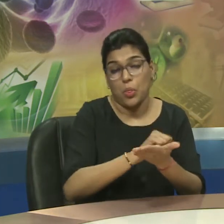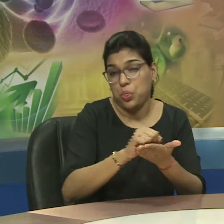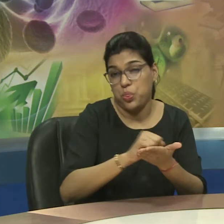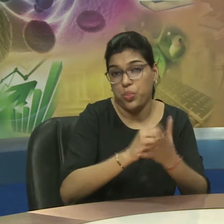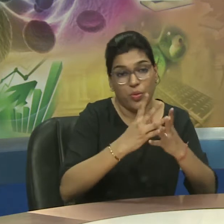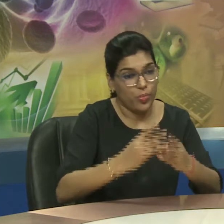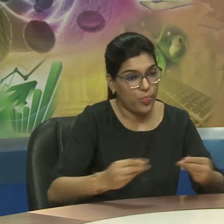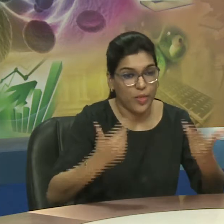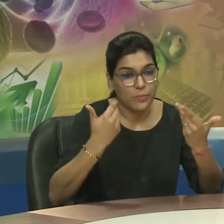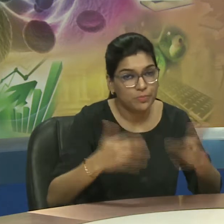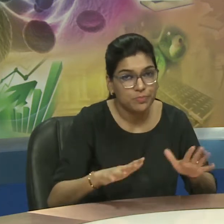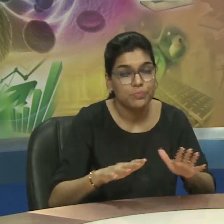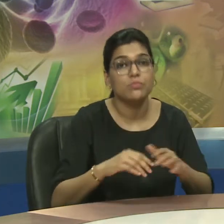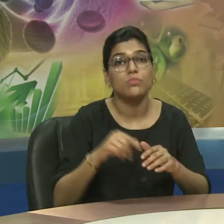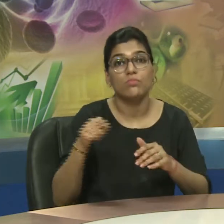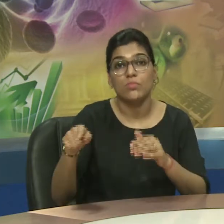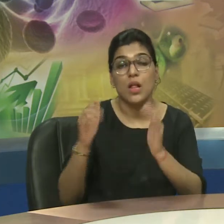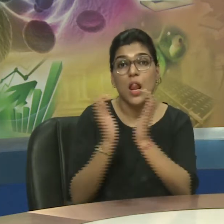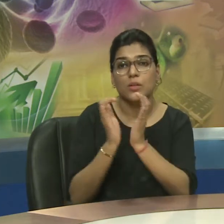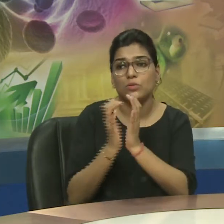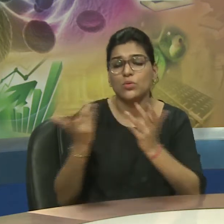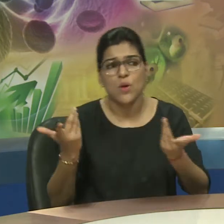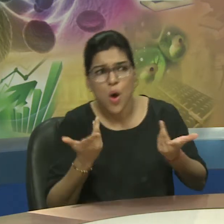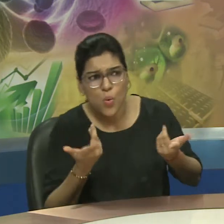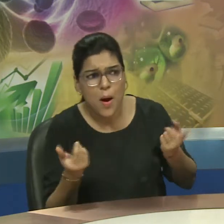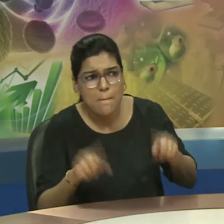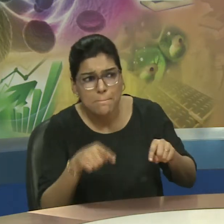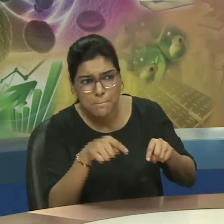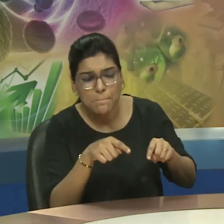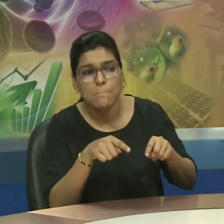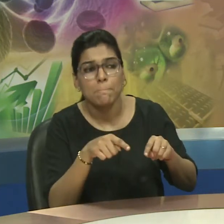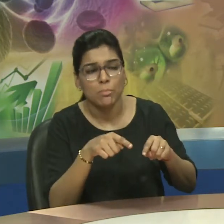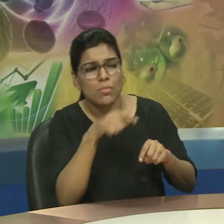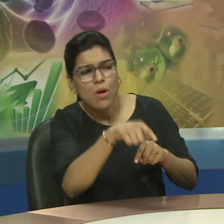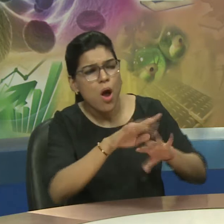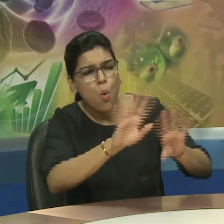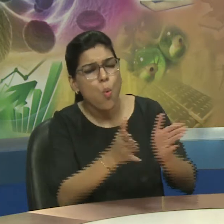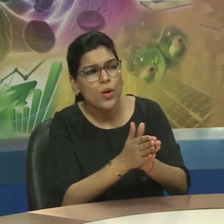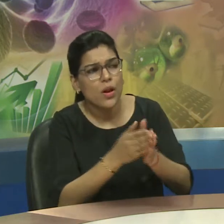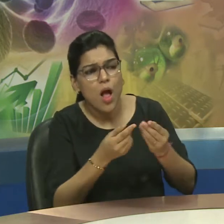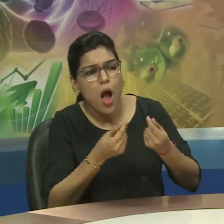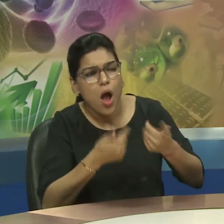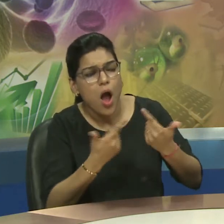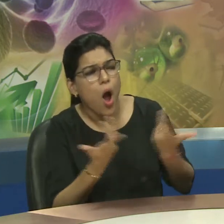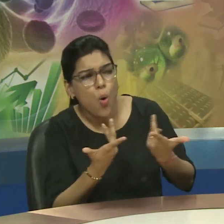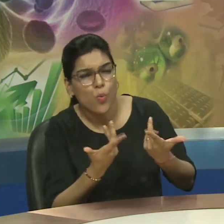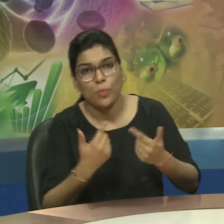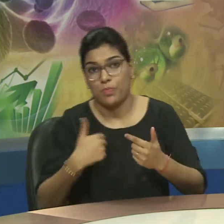be compensated for the amount of loss